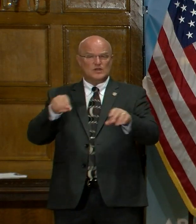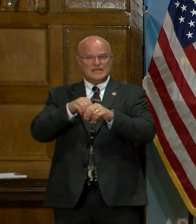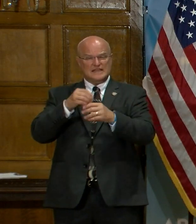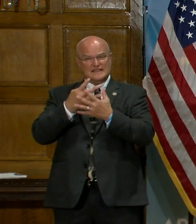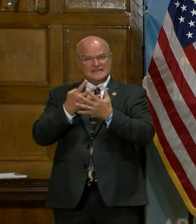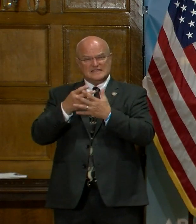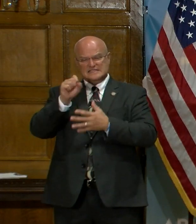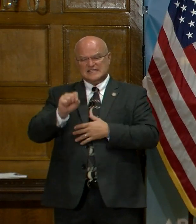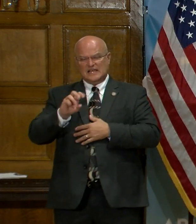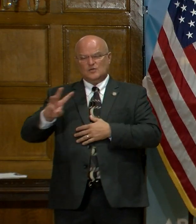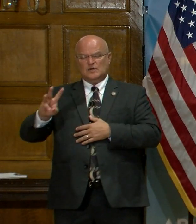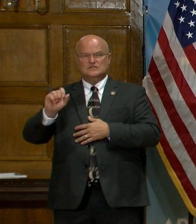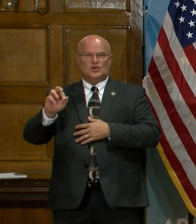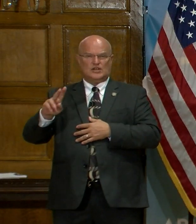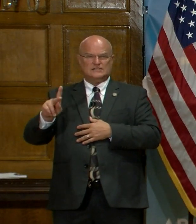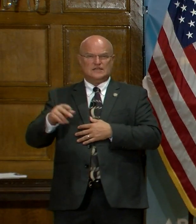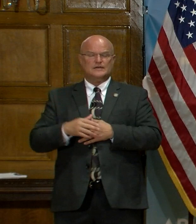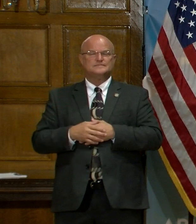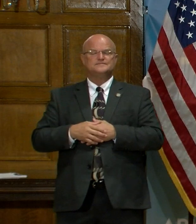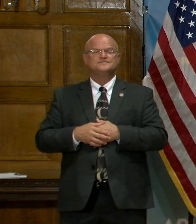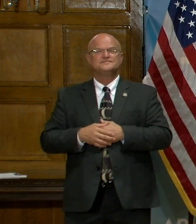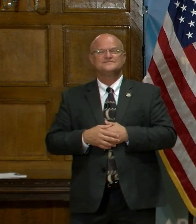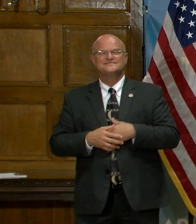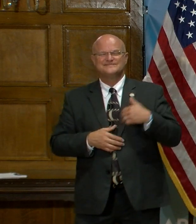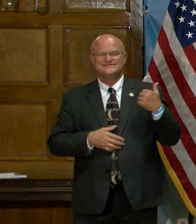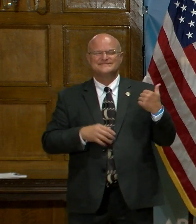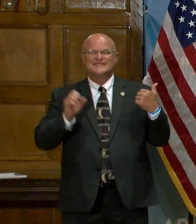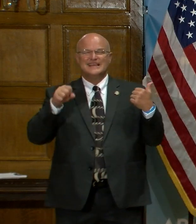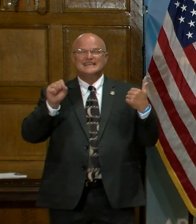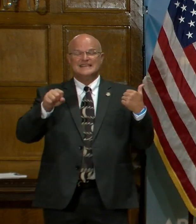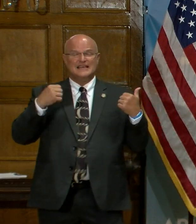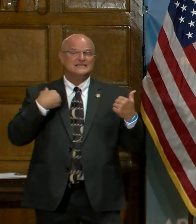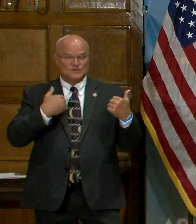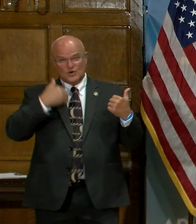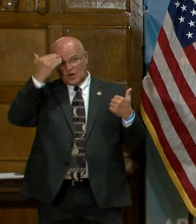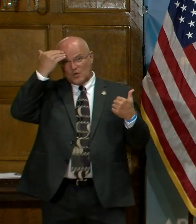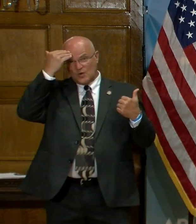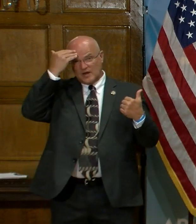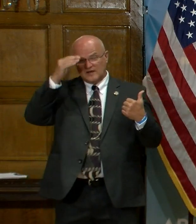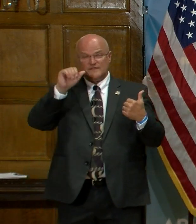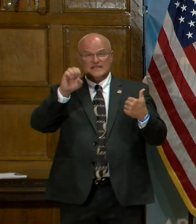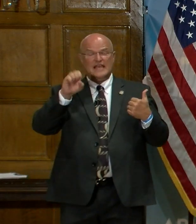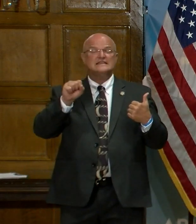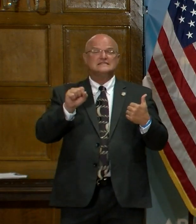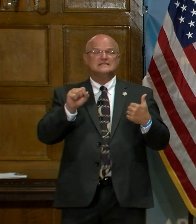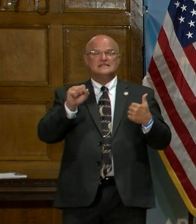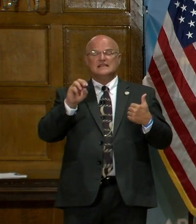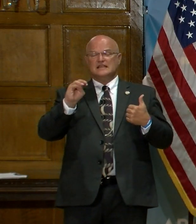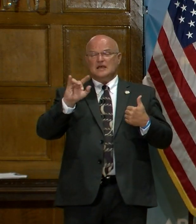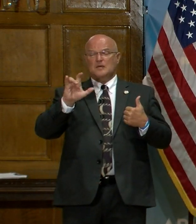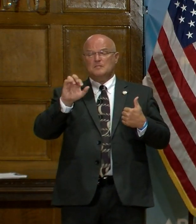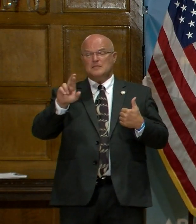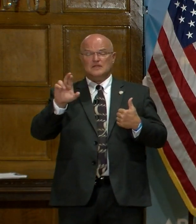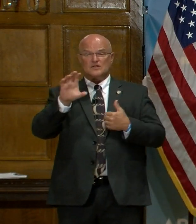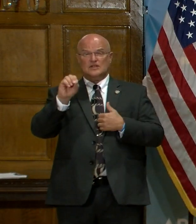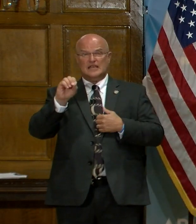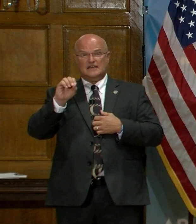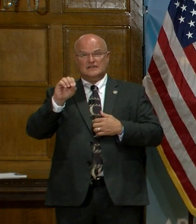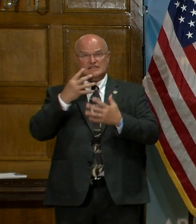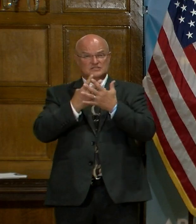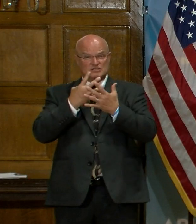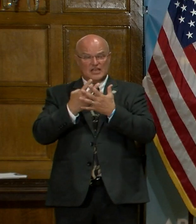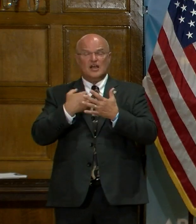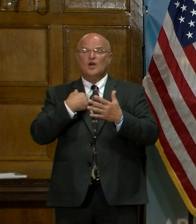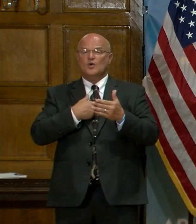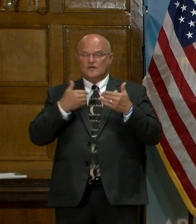in southwest Arkansas? Yes, we are aware of cases at the Miller County Jail, and